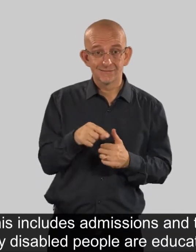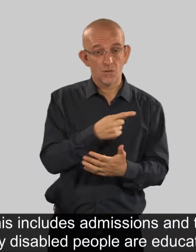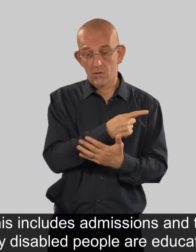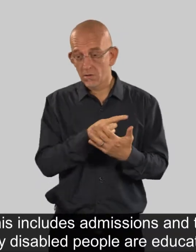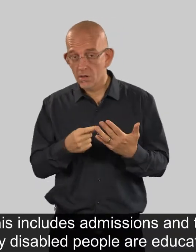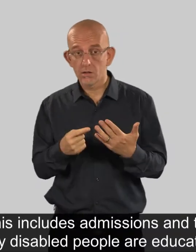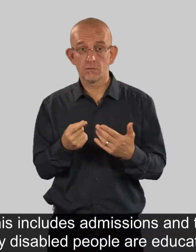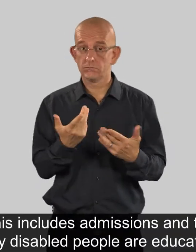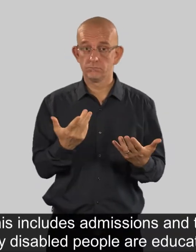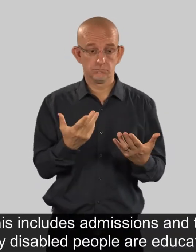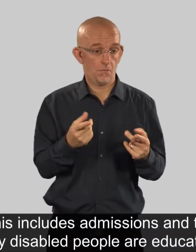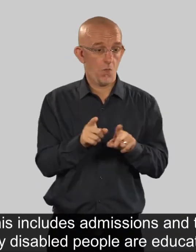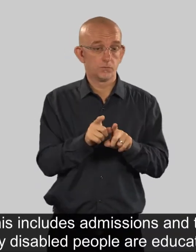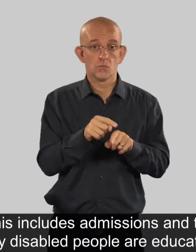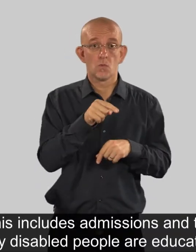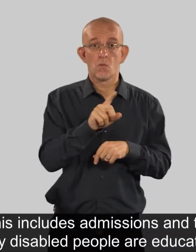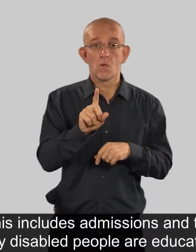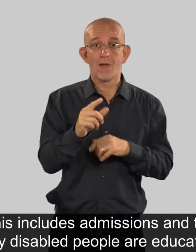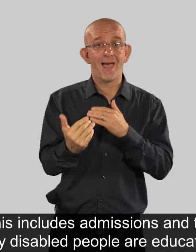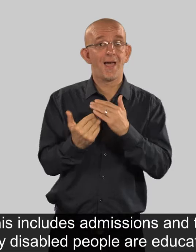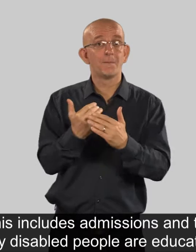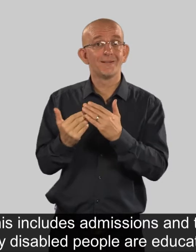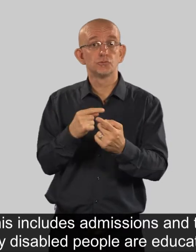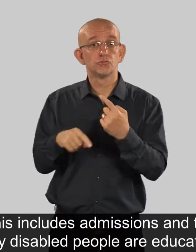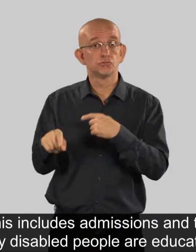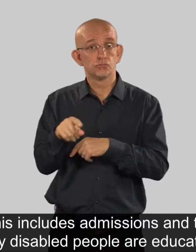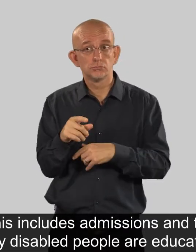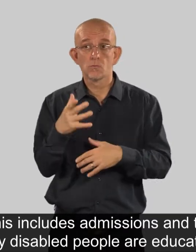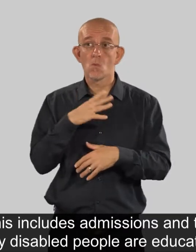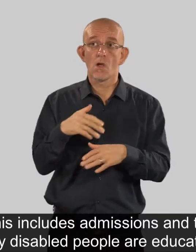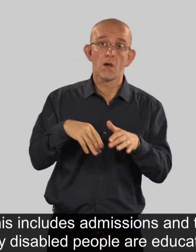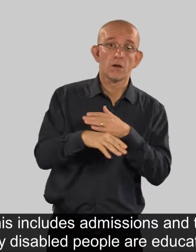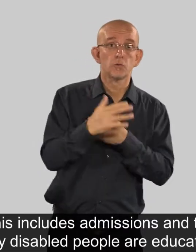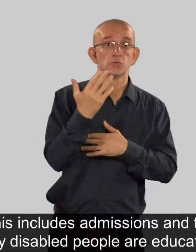This includes admissions and the way disabled people are educated.